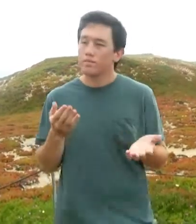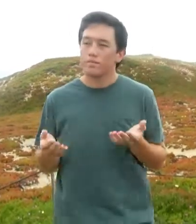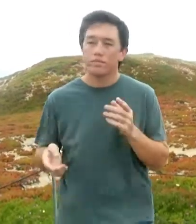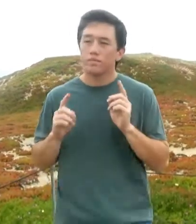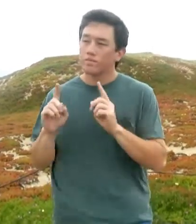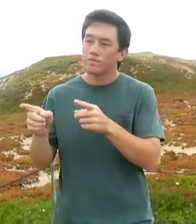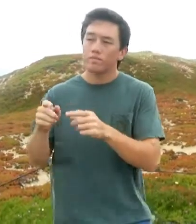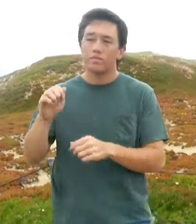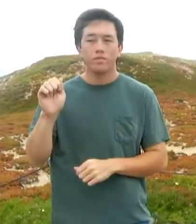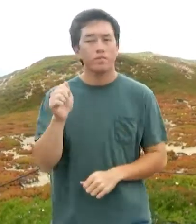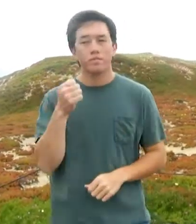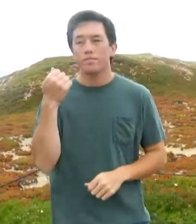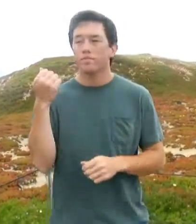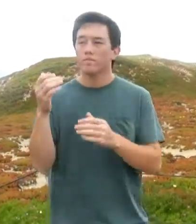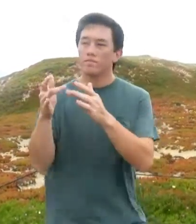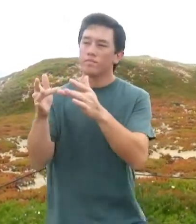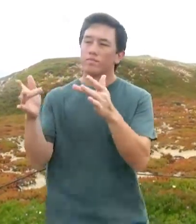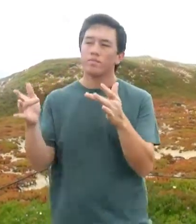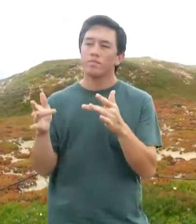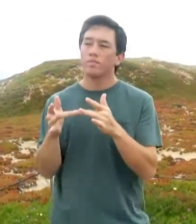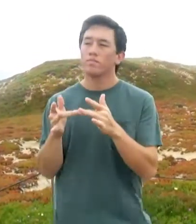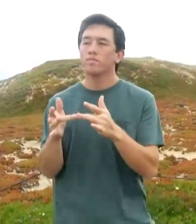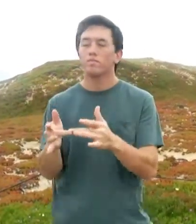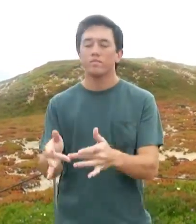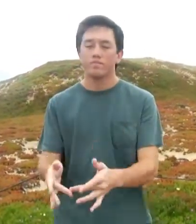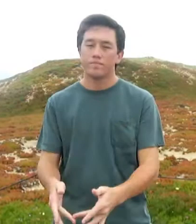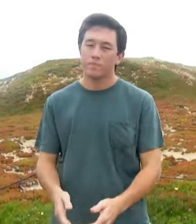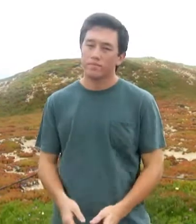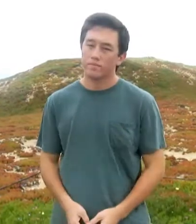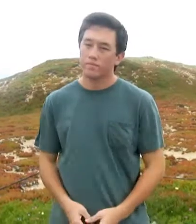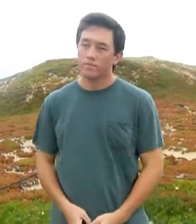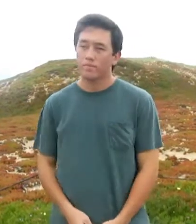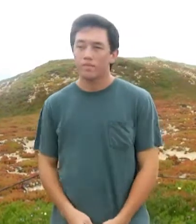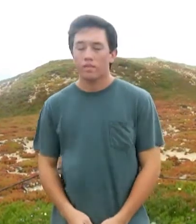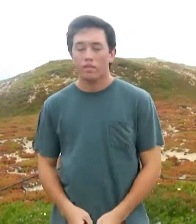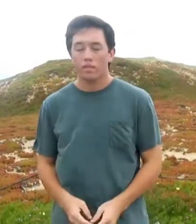I could have gone another place,